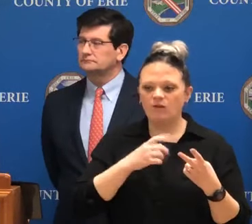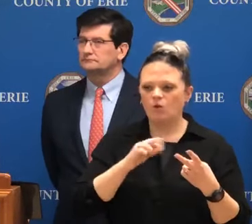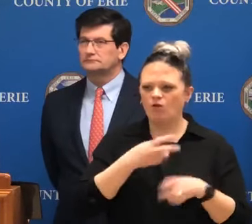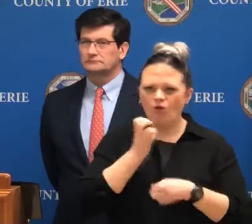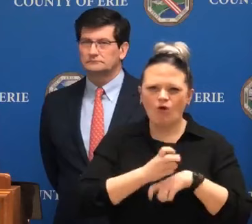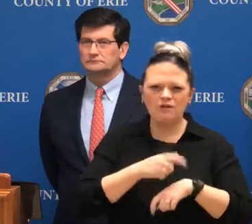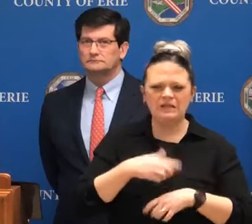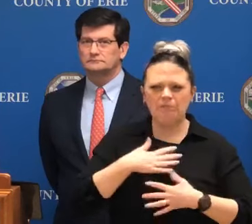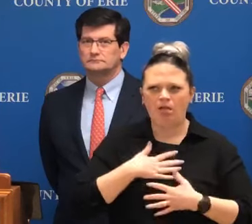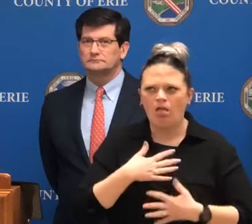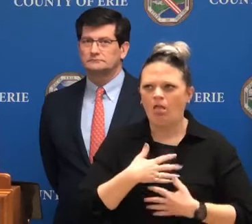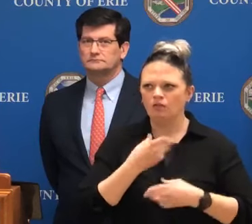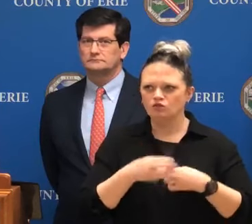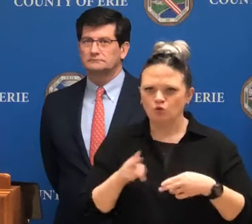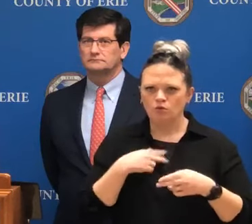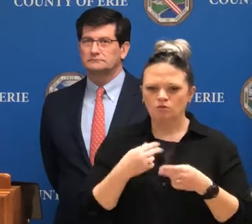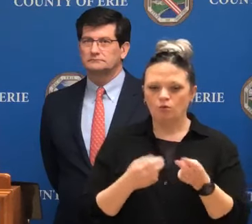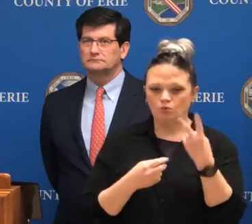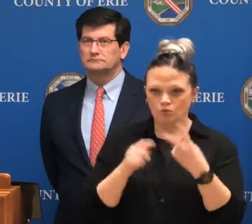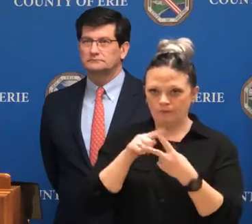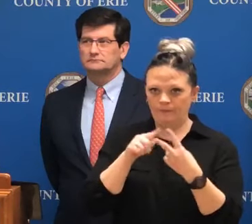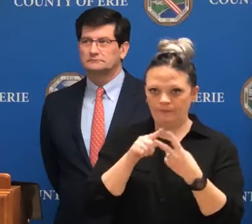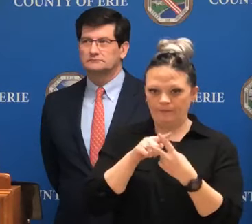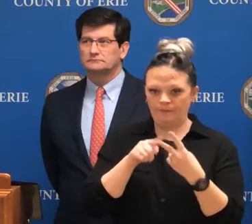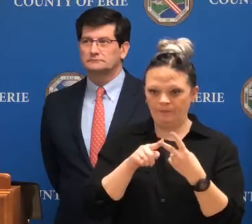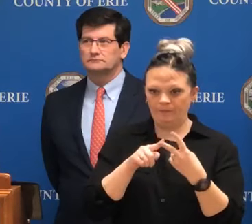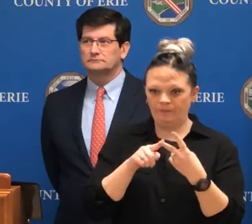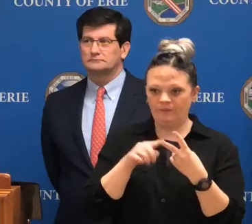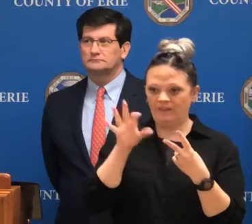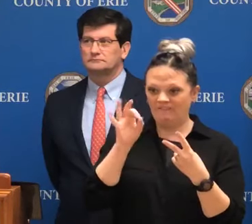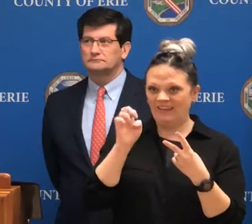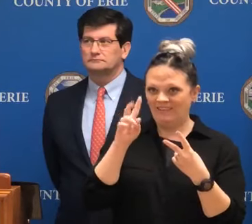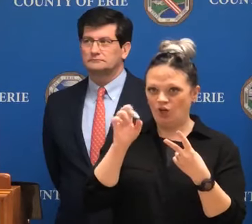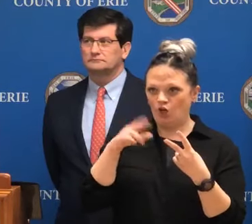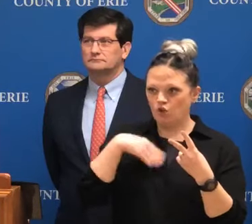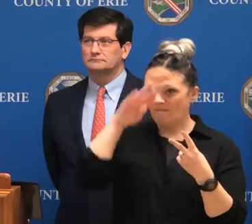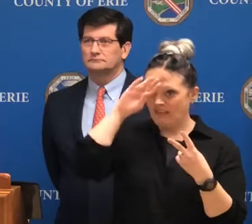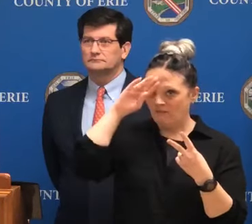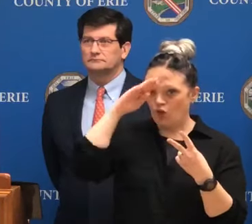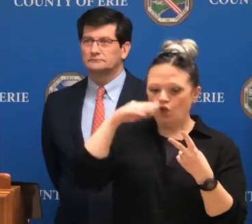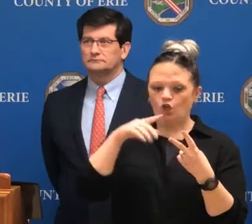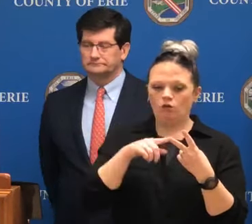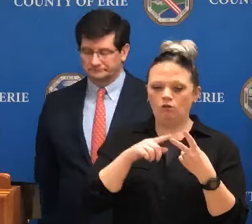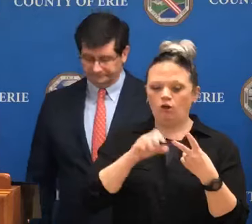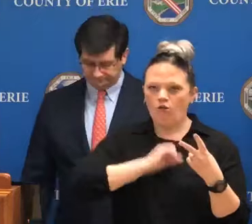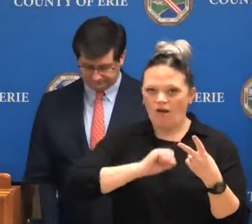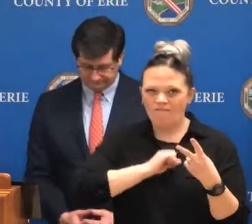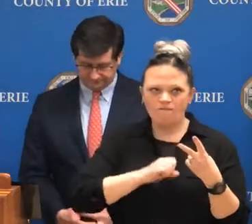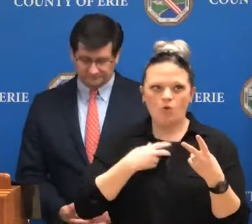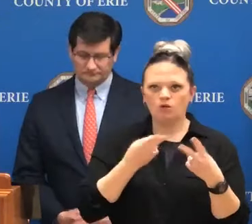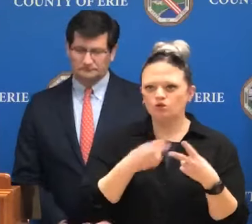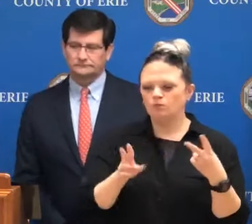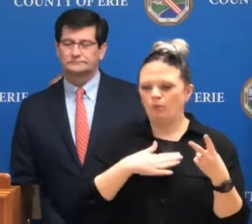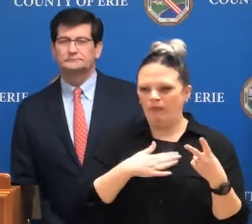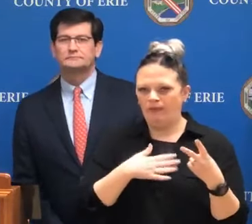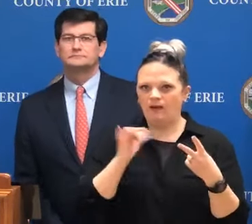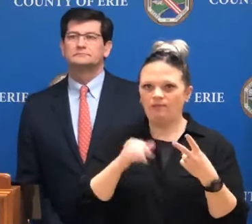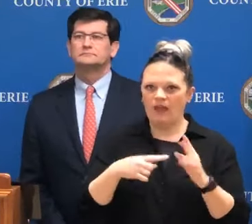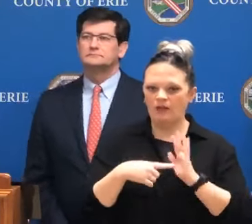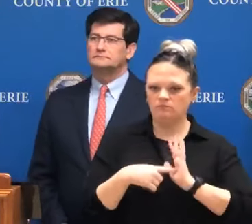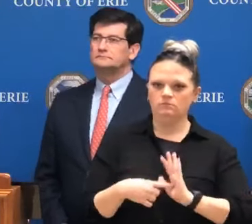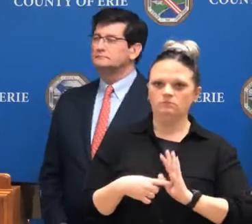of breath. So two criteria, fever and cough or shortness of breath, which are indicative of